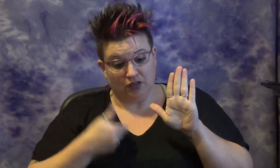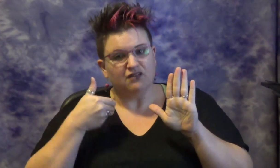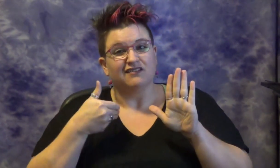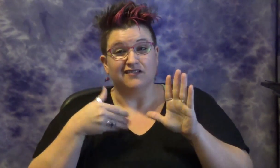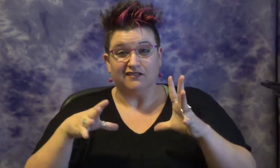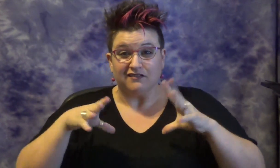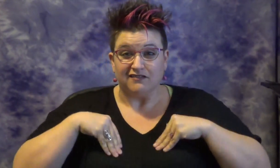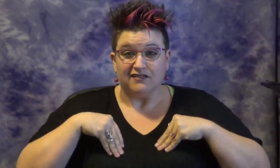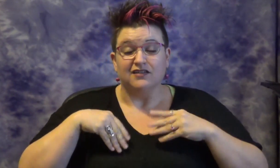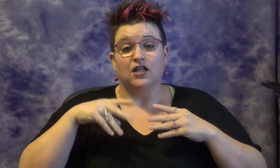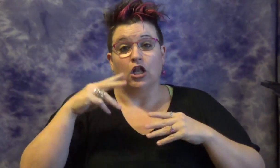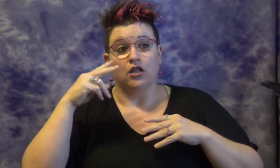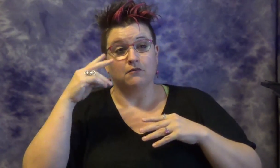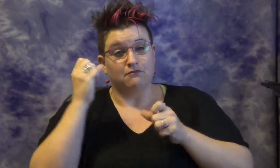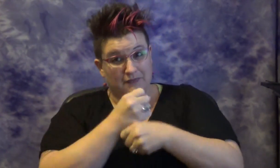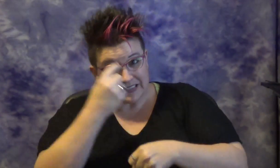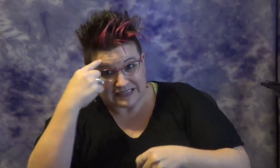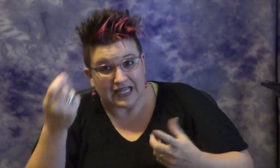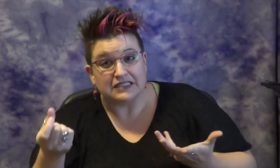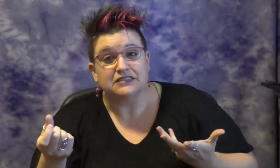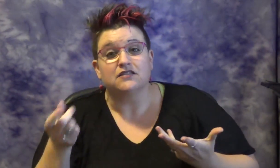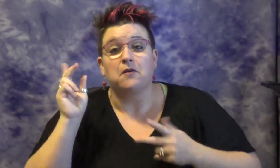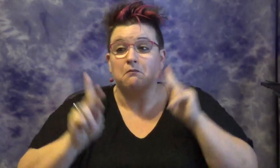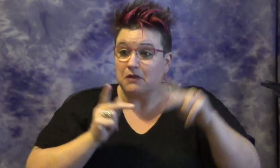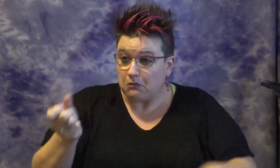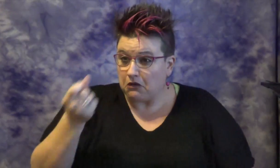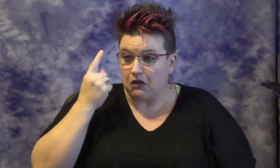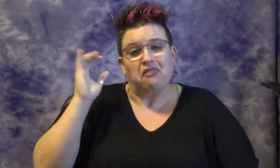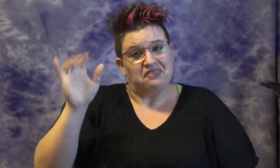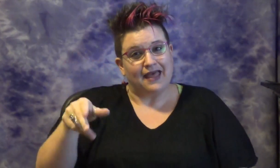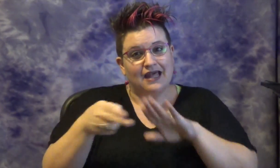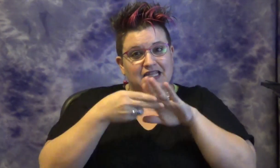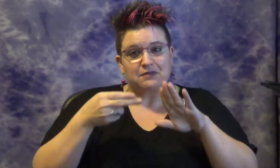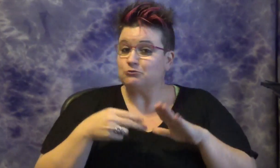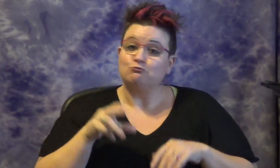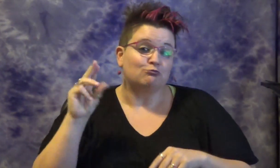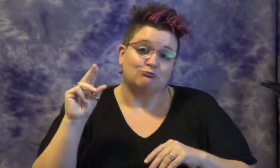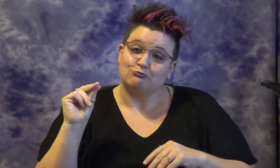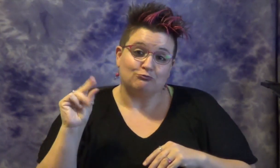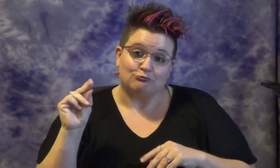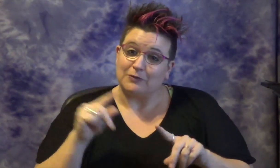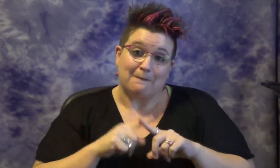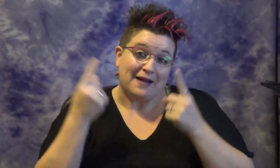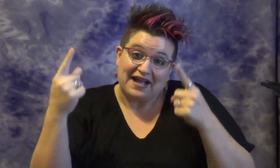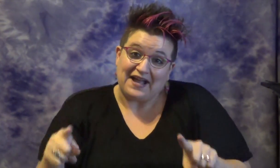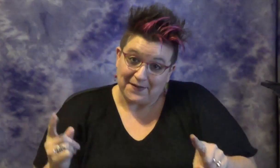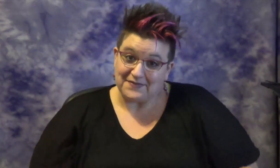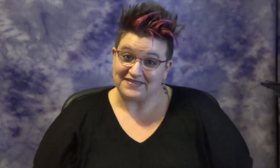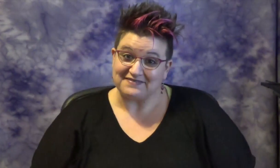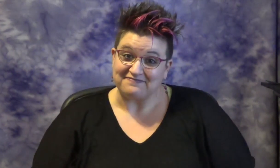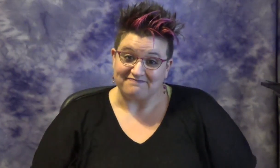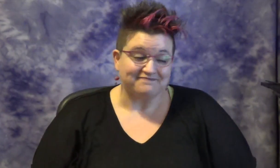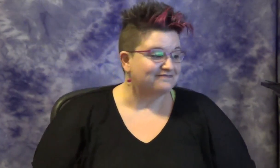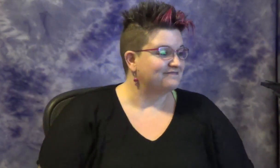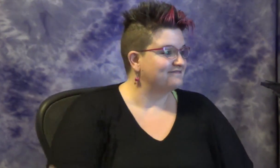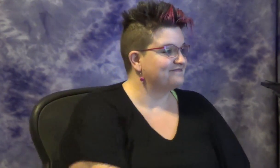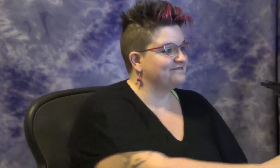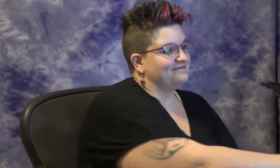Sometimes the label that the person has, or identity that the person has labeled themselves, doesn't